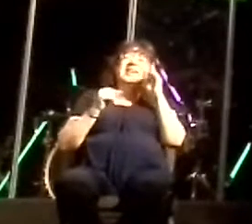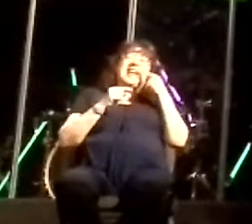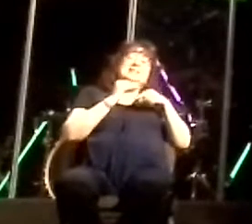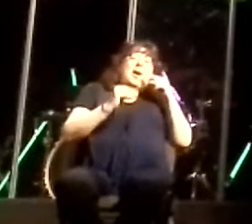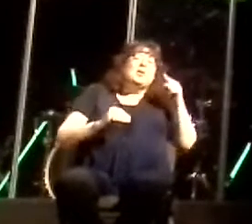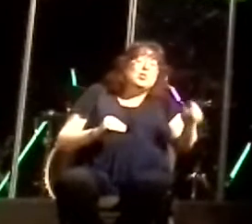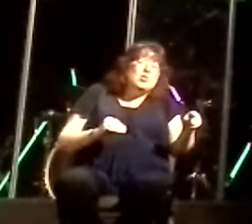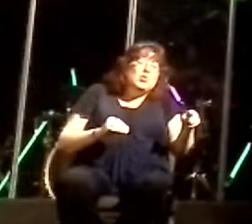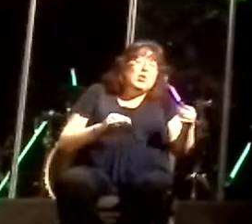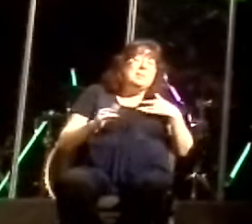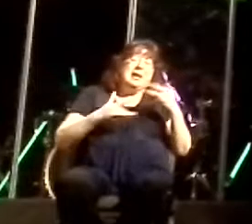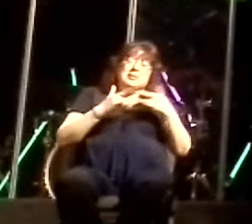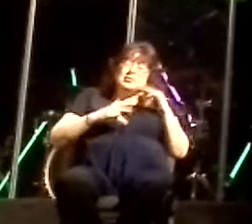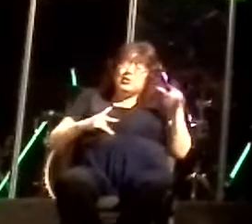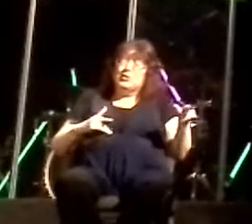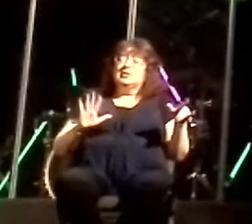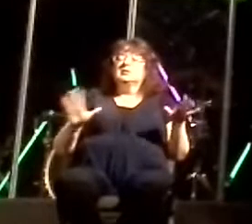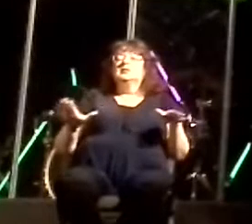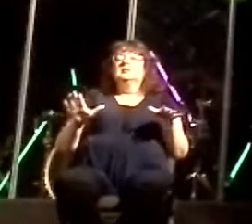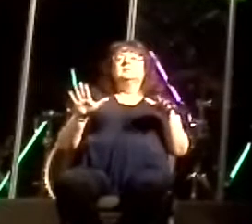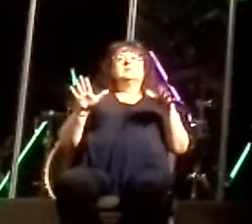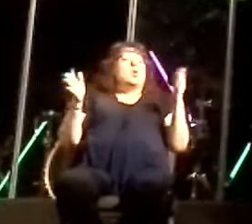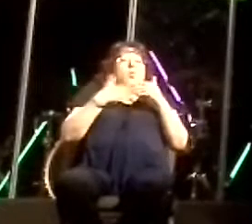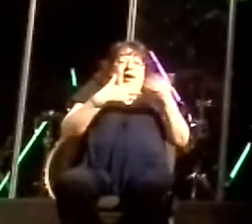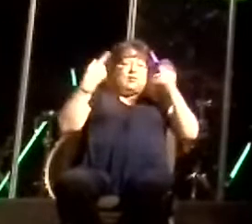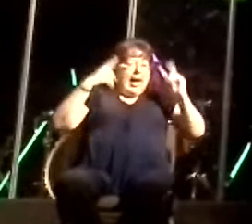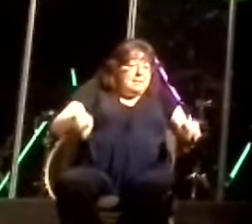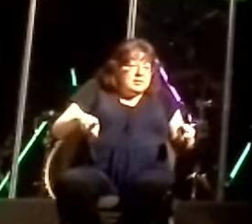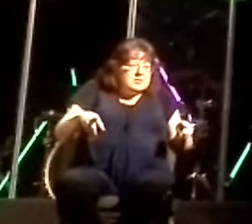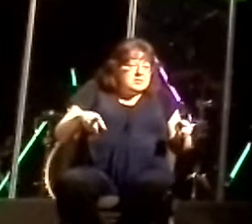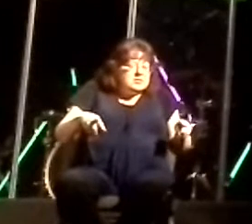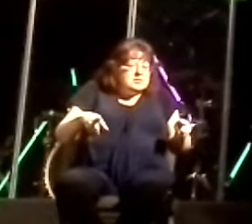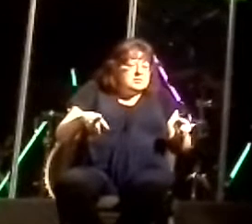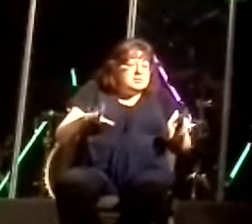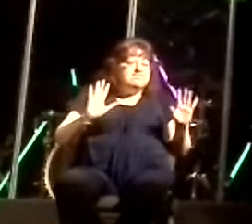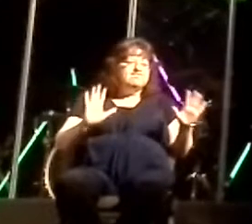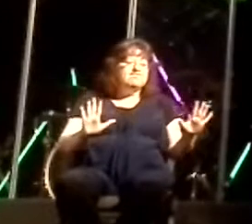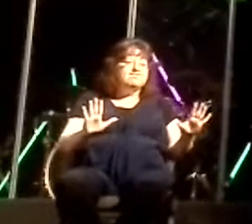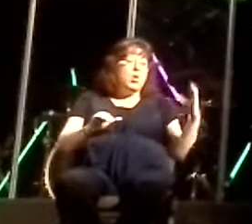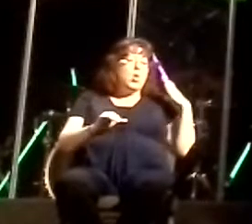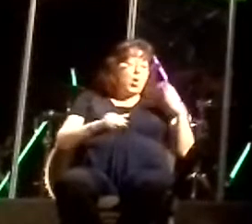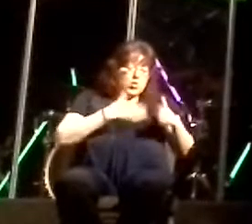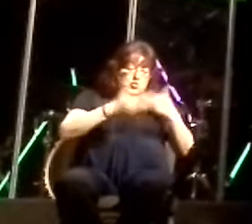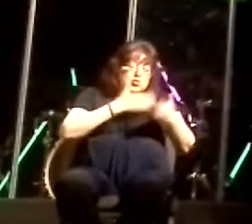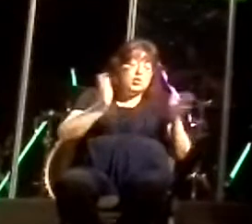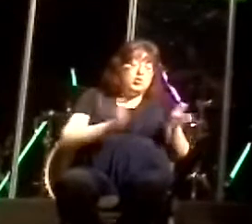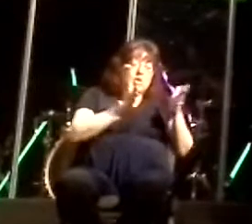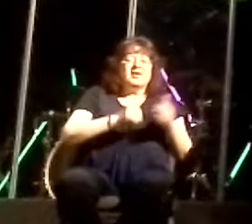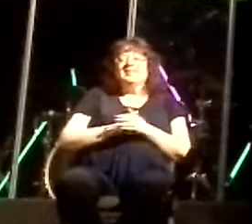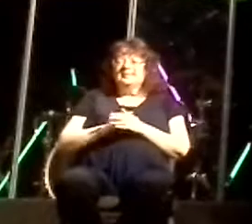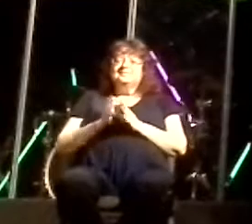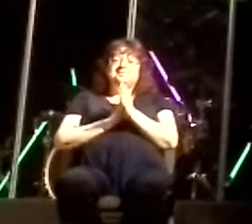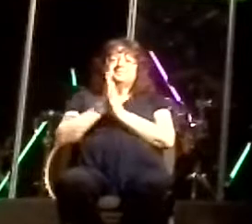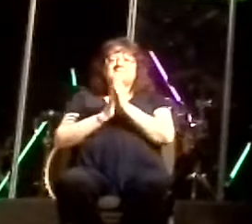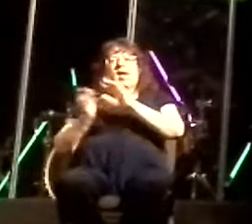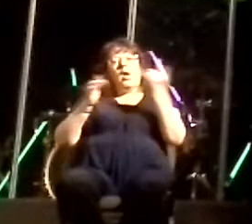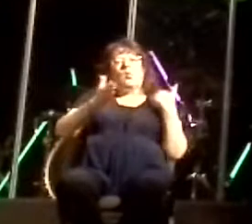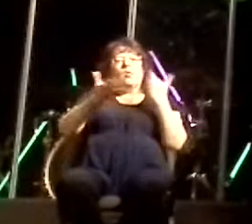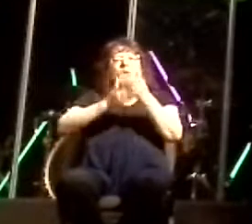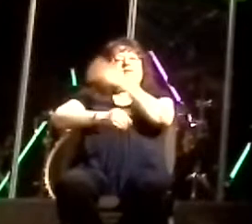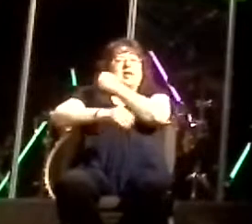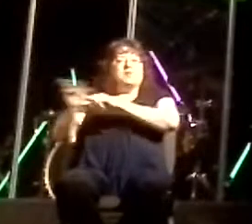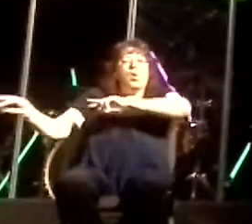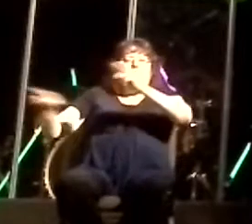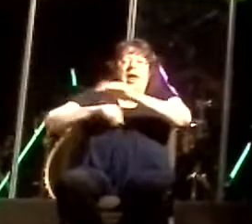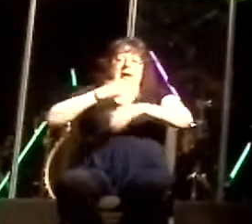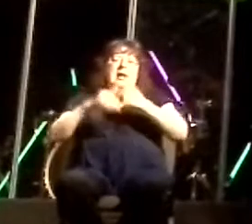you right now, but I'm a little concerned. And so she said, whatever happens, coach me through it. So I get to the hospital. We're